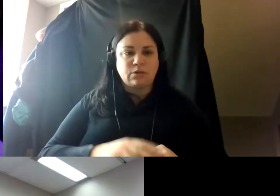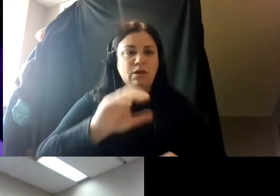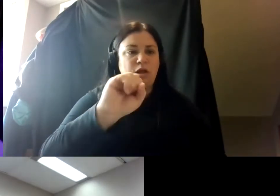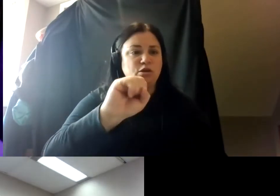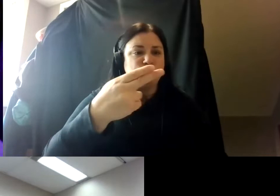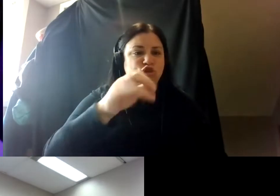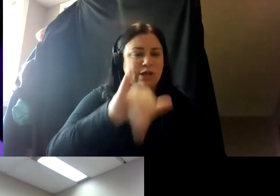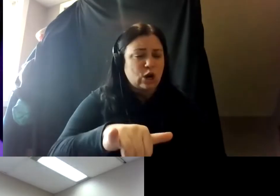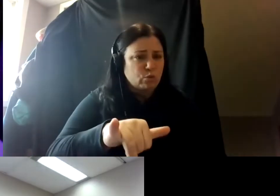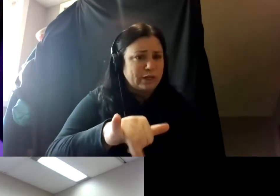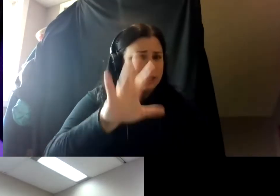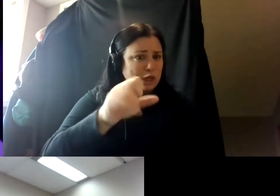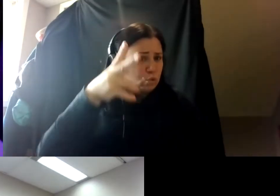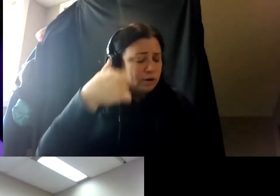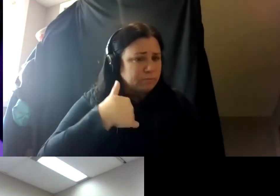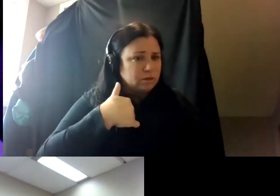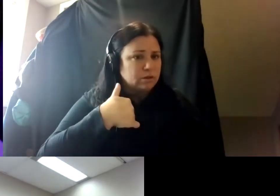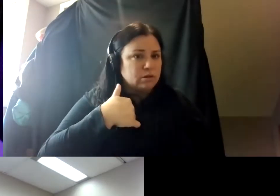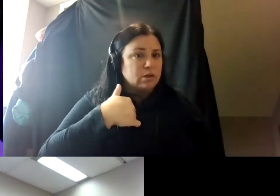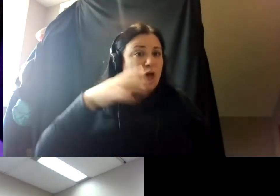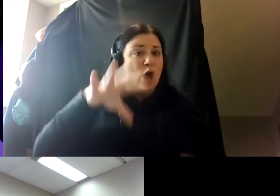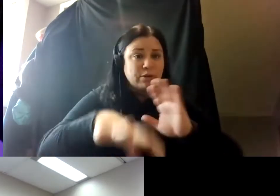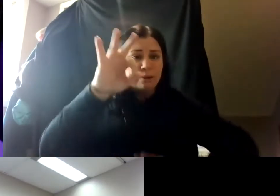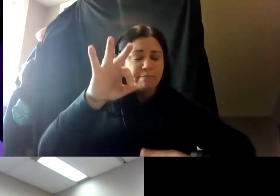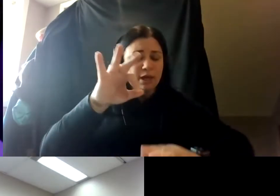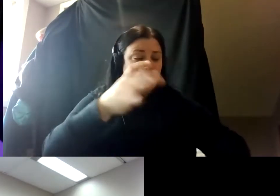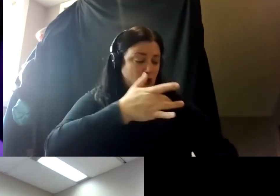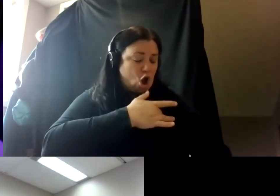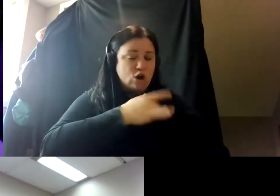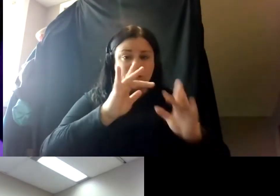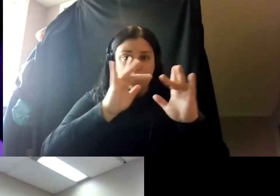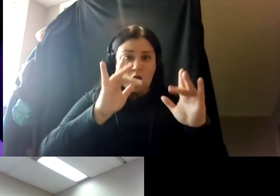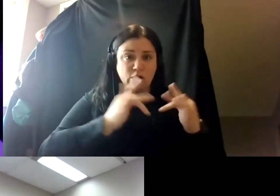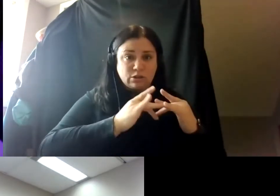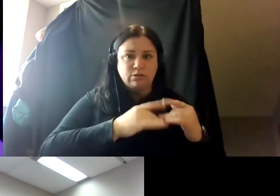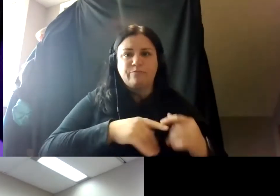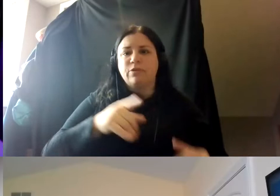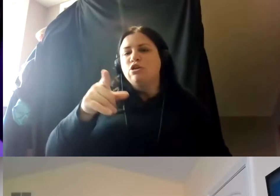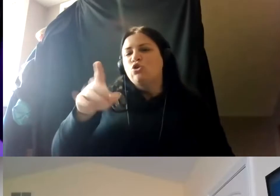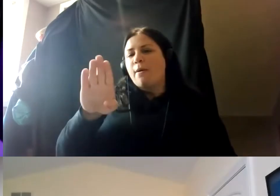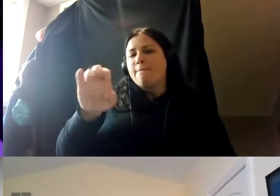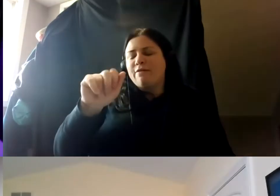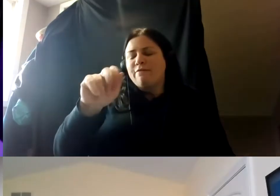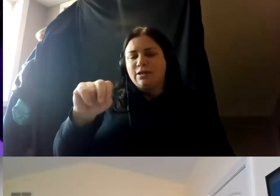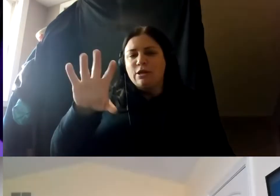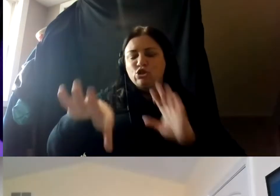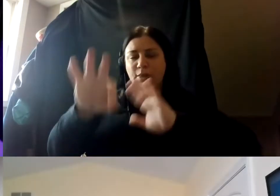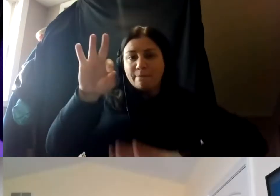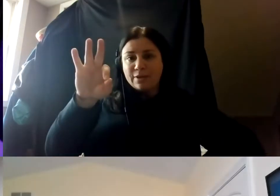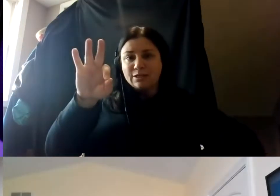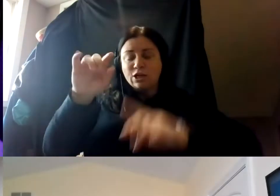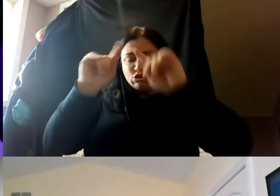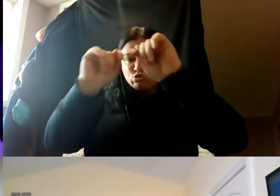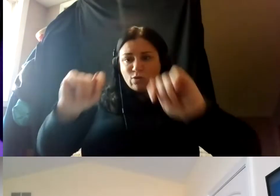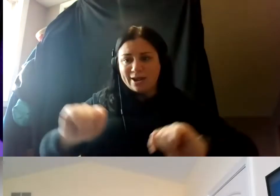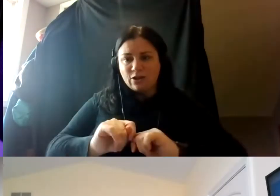there? Yes, Okay. I would pick a heart. Okay, well, Bevan already picked the triangle, so so Bevan picked the triangle.